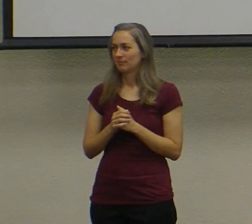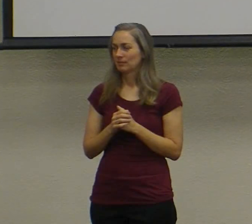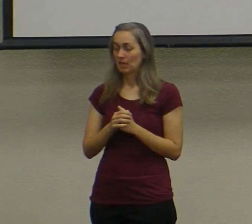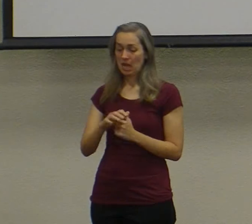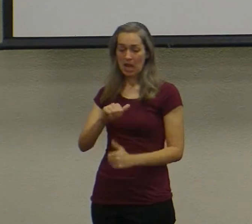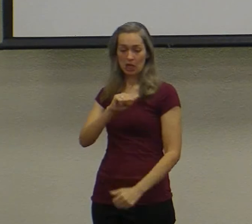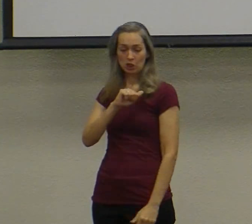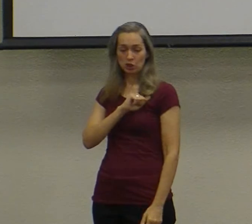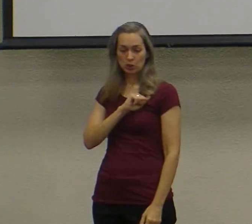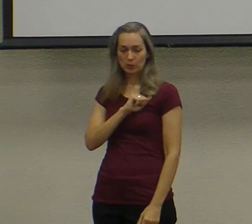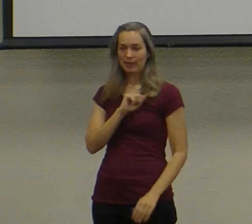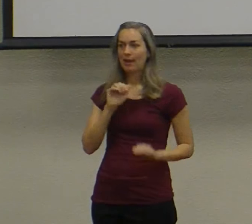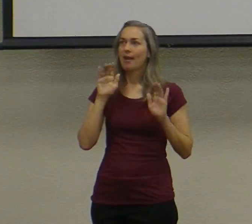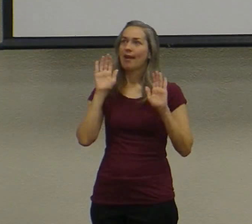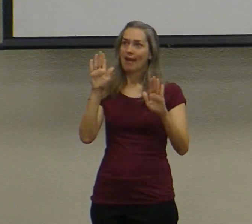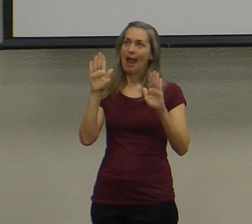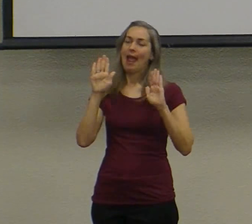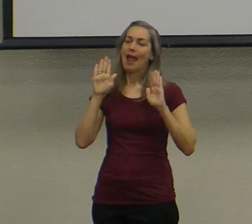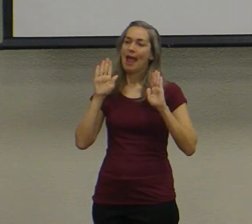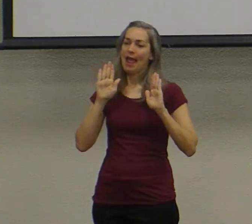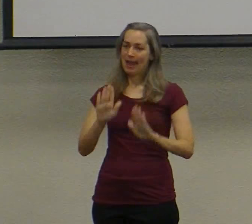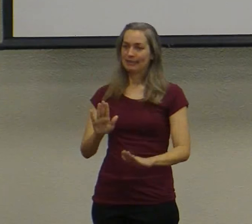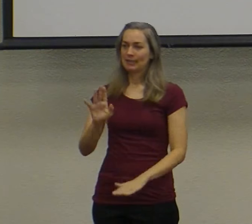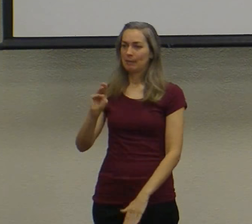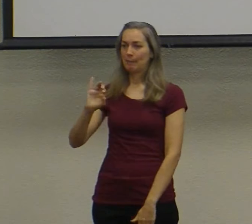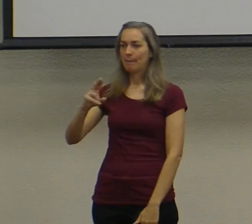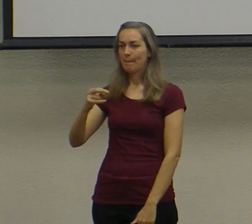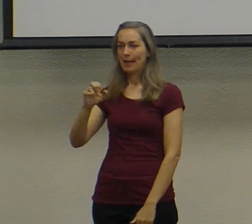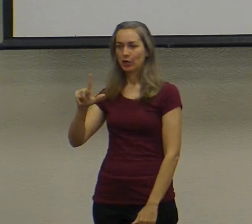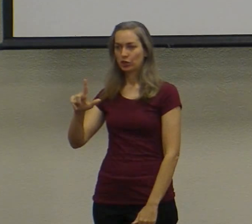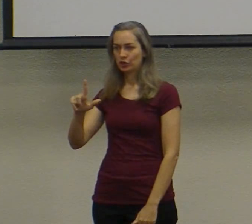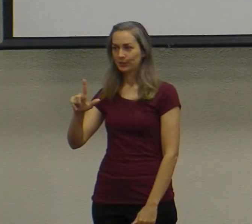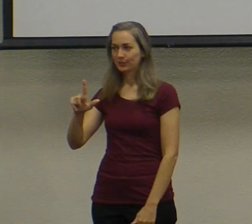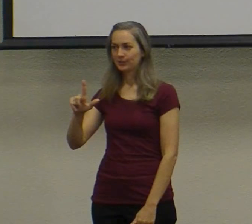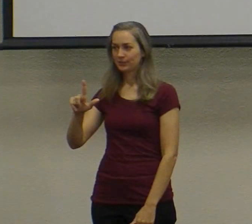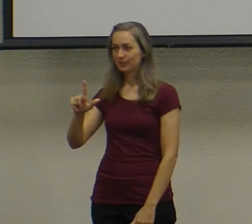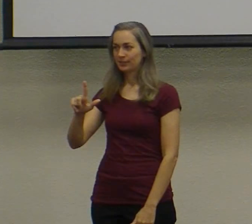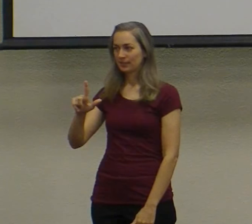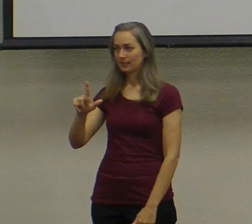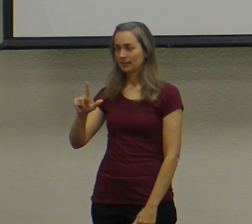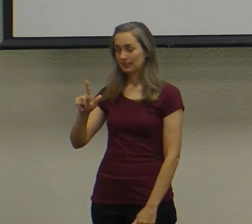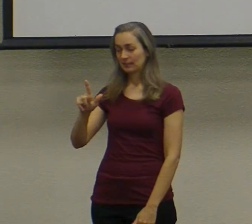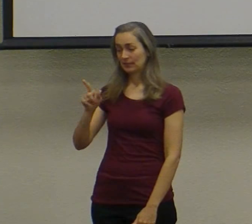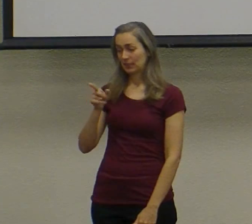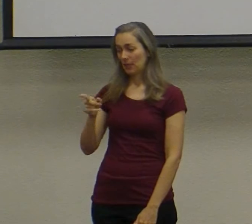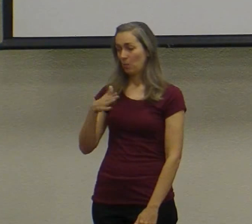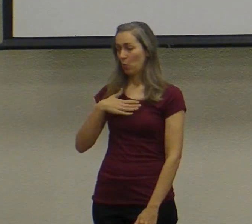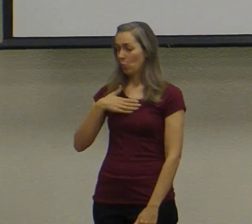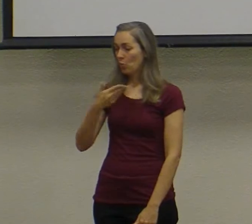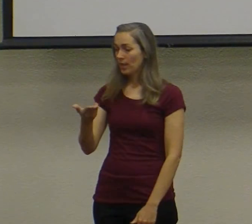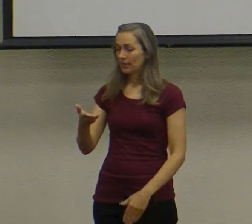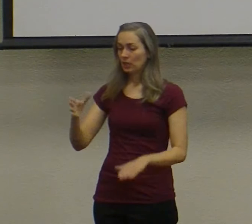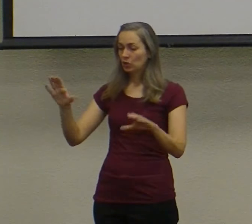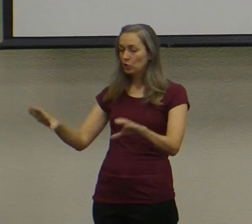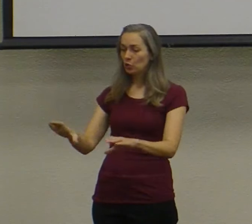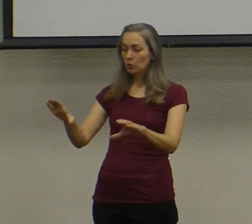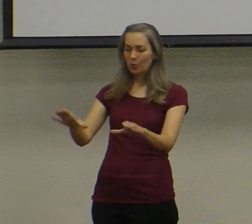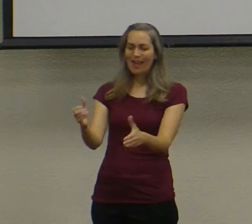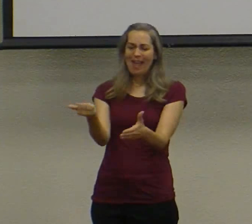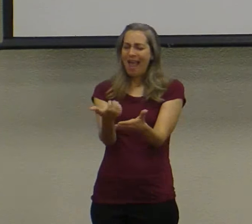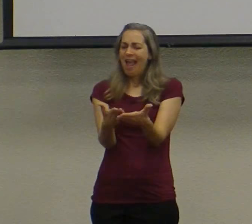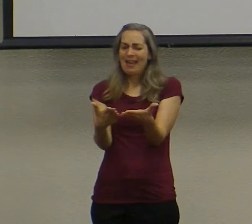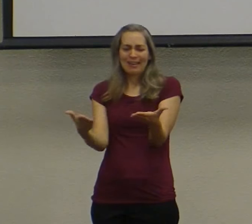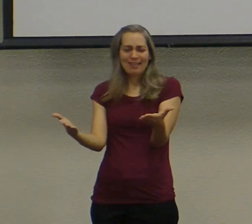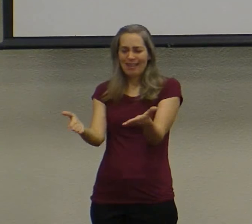attitude, excellent attitude. Michael uh, has been willing to do anything he was asked to